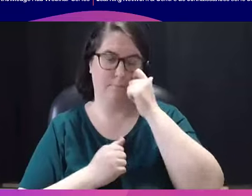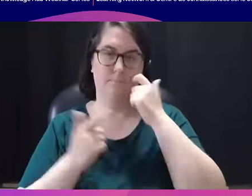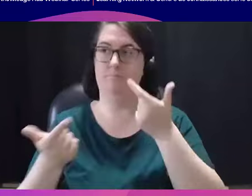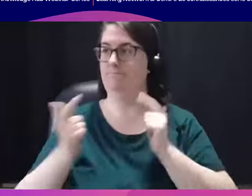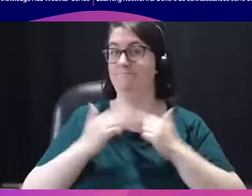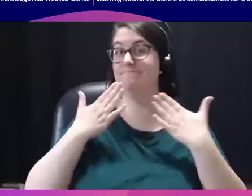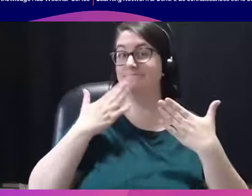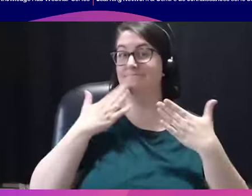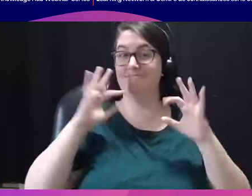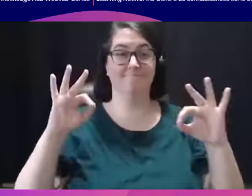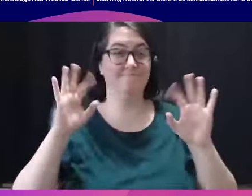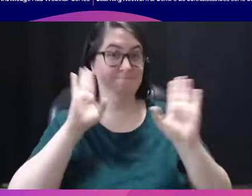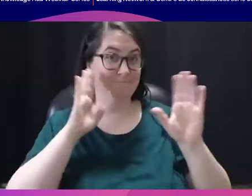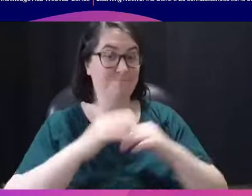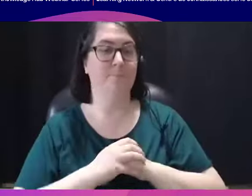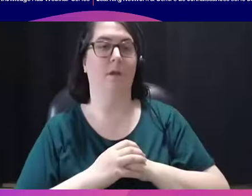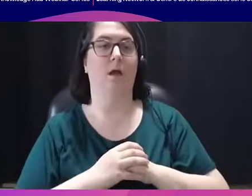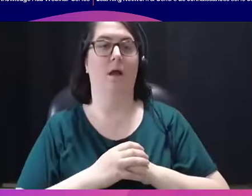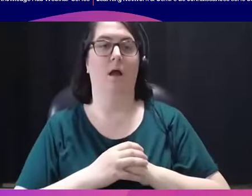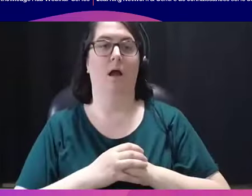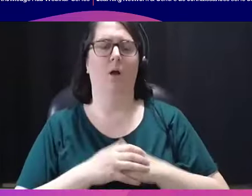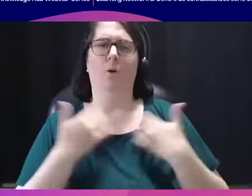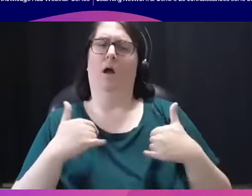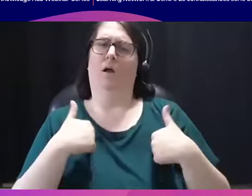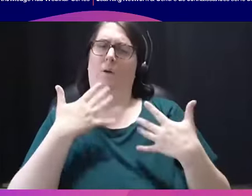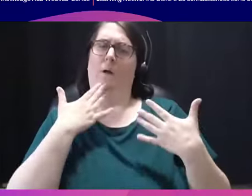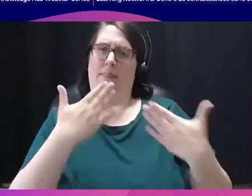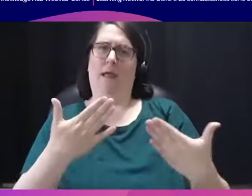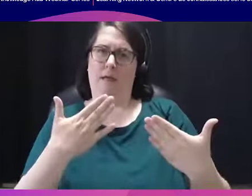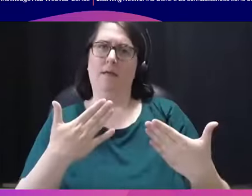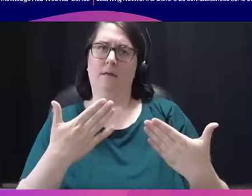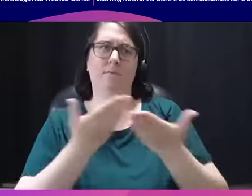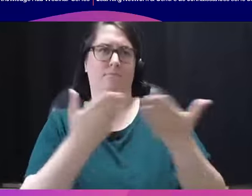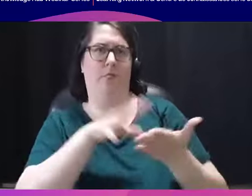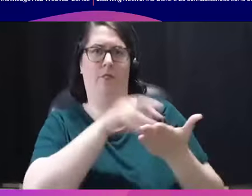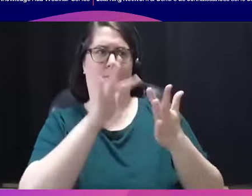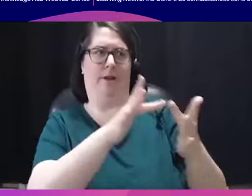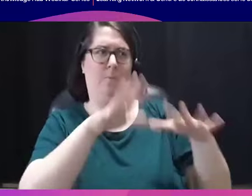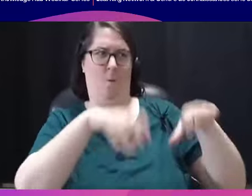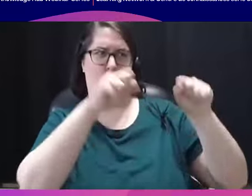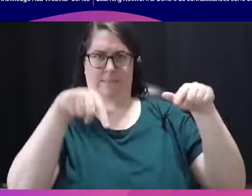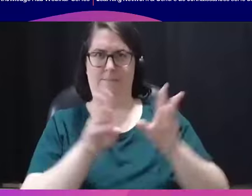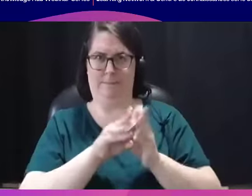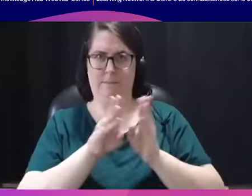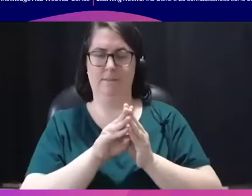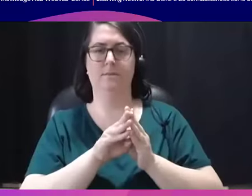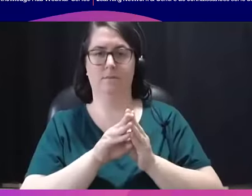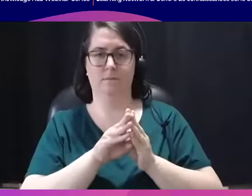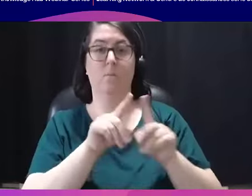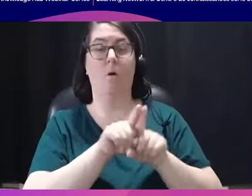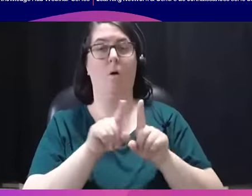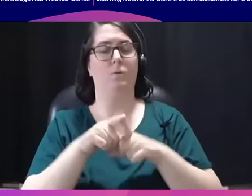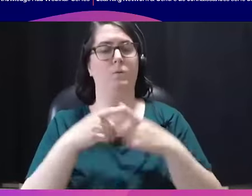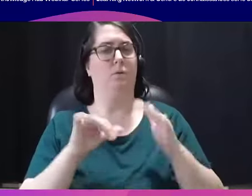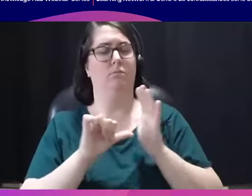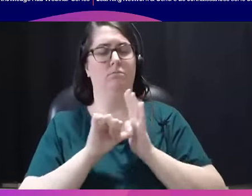Great, thank you so much. I want to begin by thanking the Learning Network for having us today. And also I want to highlight the important